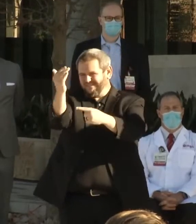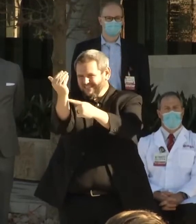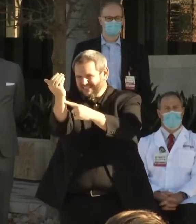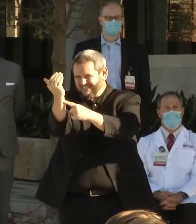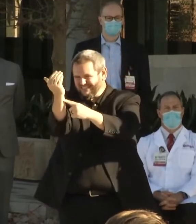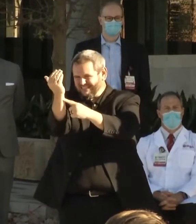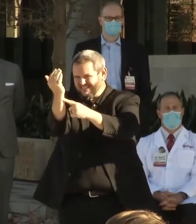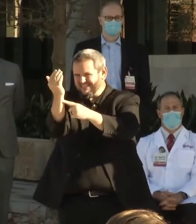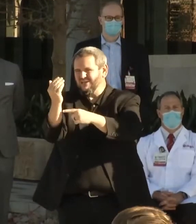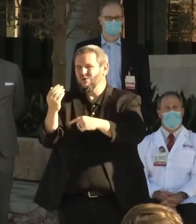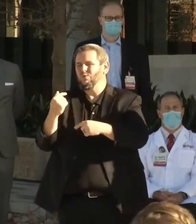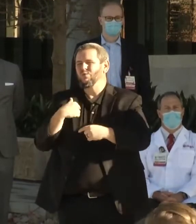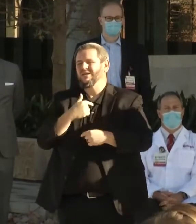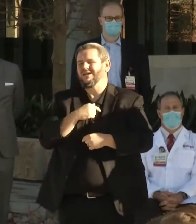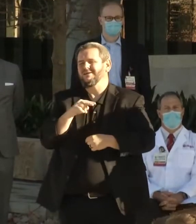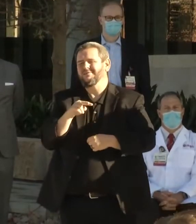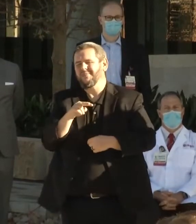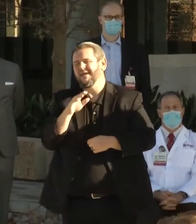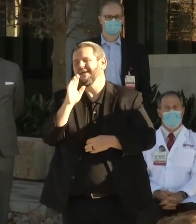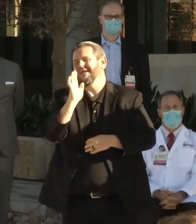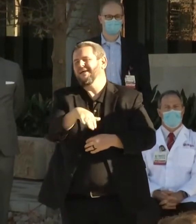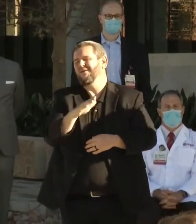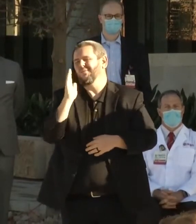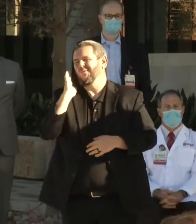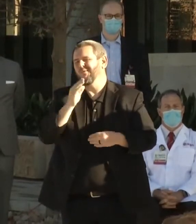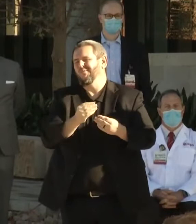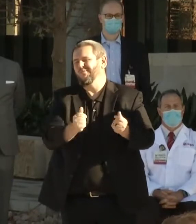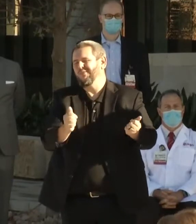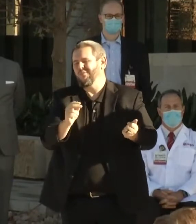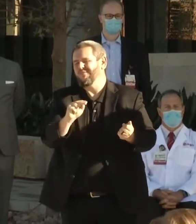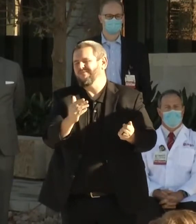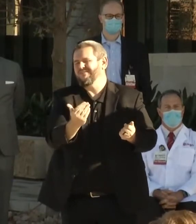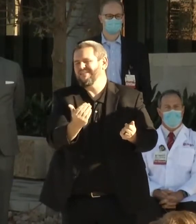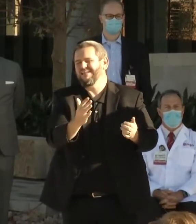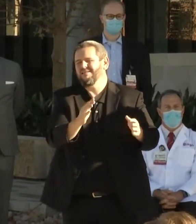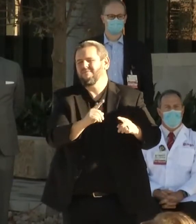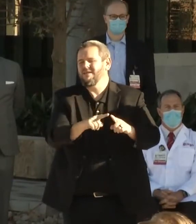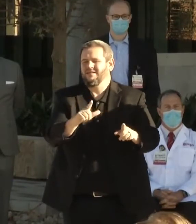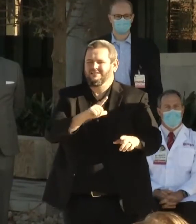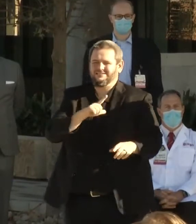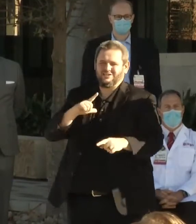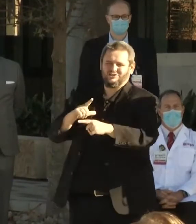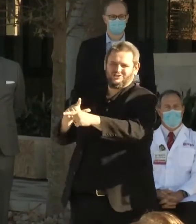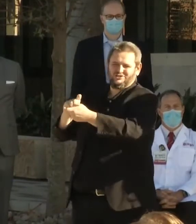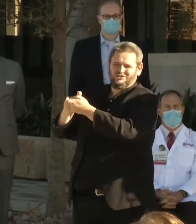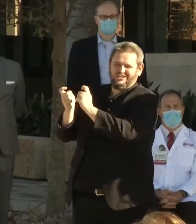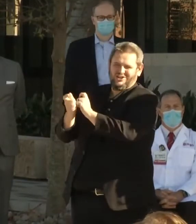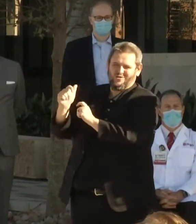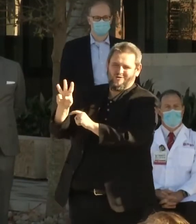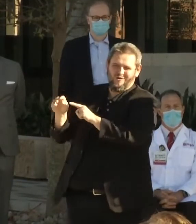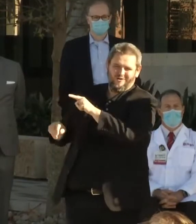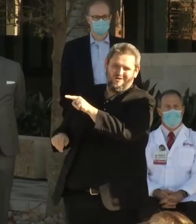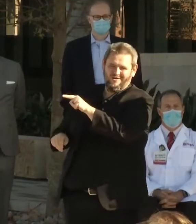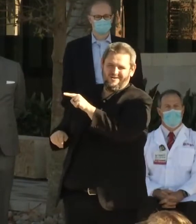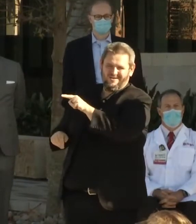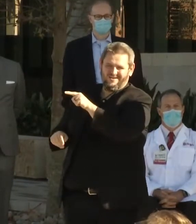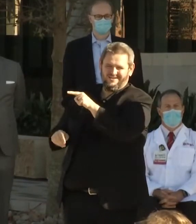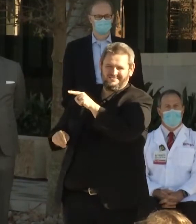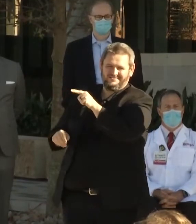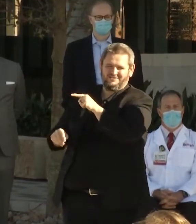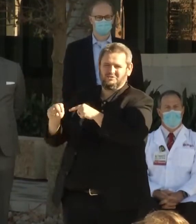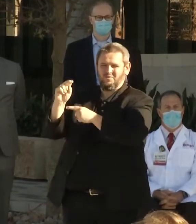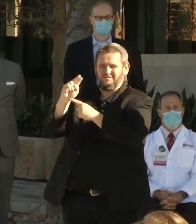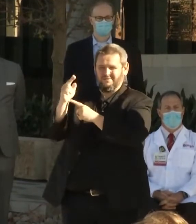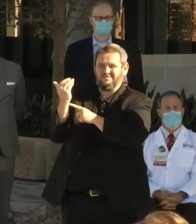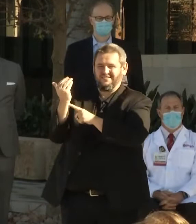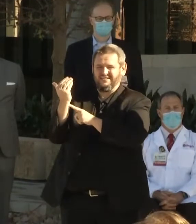needing it past November 15th at that point, so the legislature changed the law. And so between November 15th and February